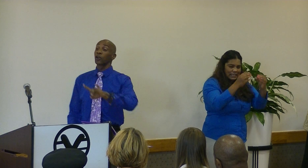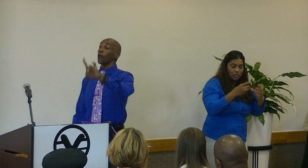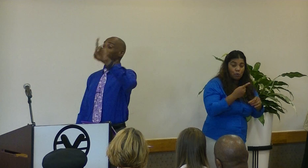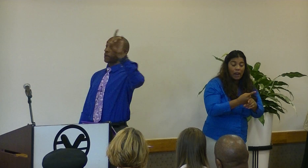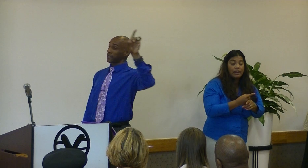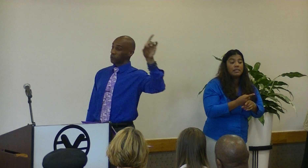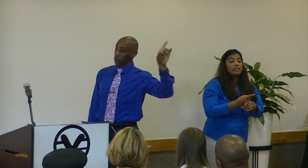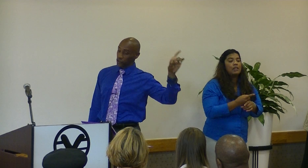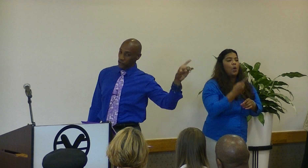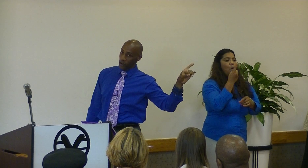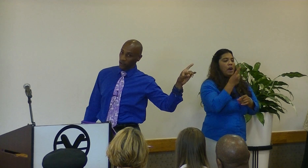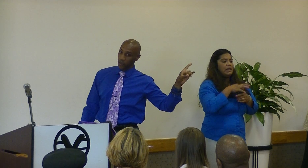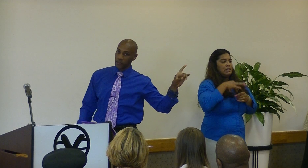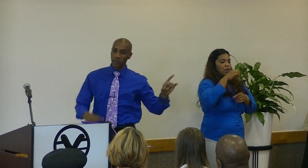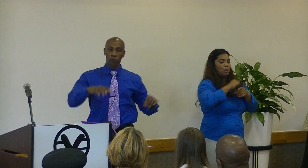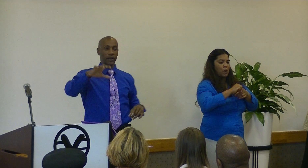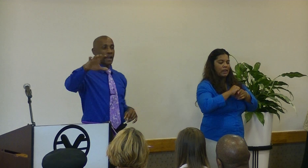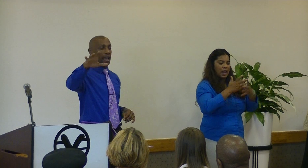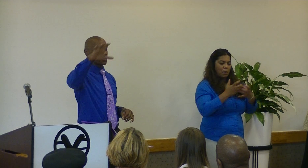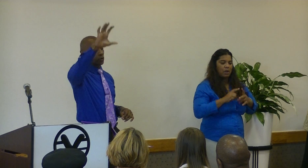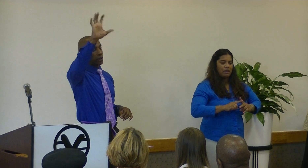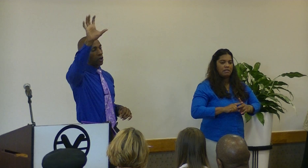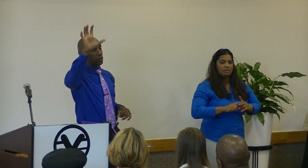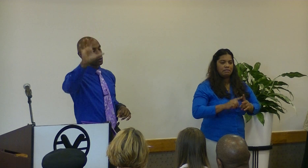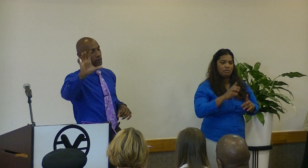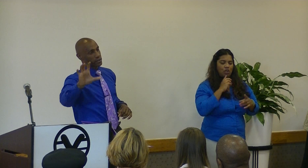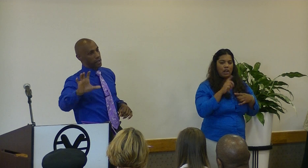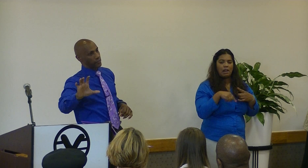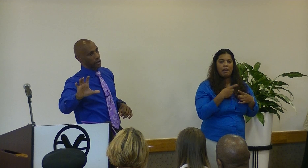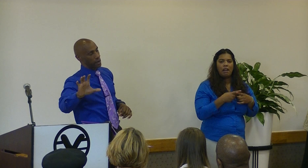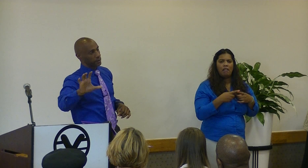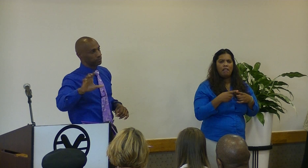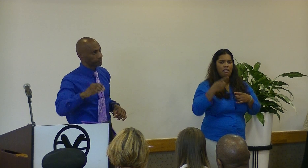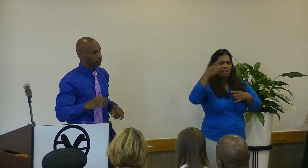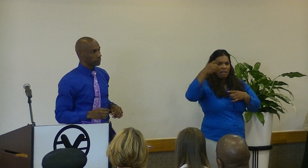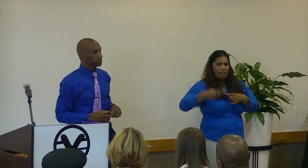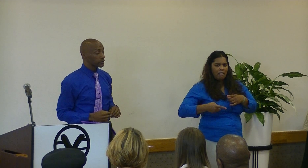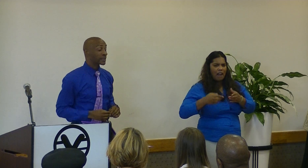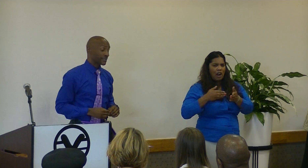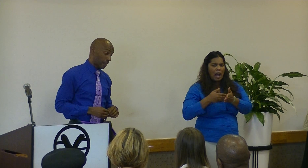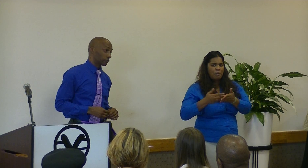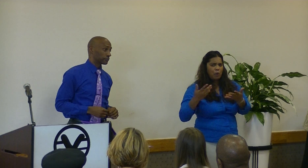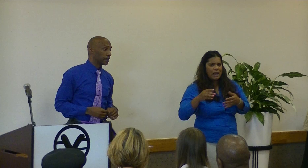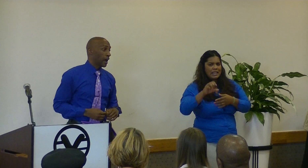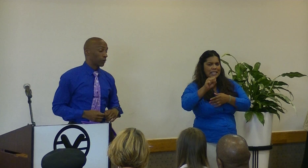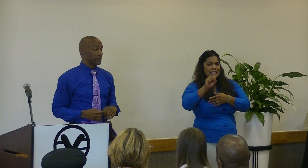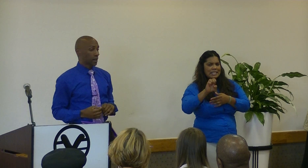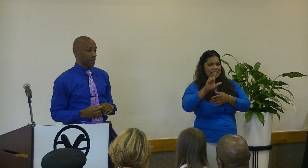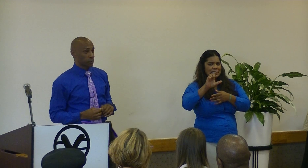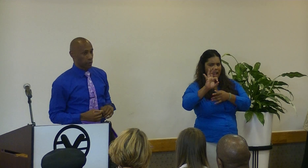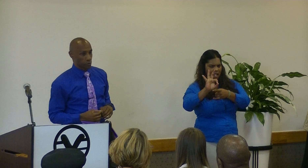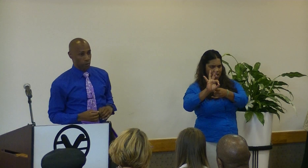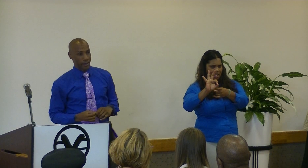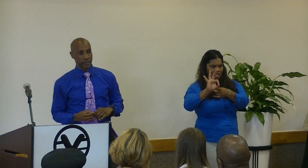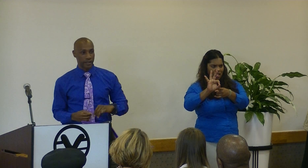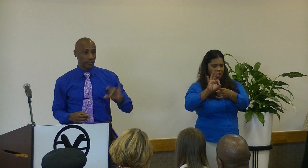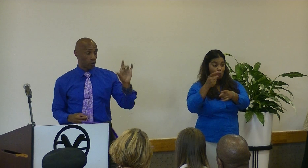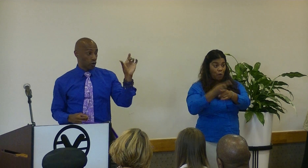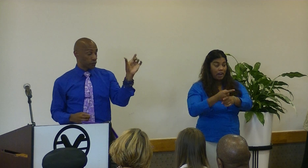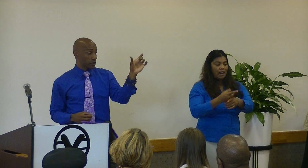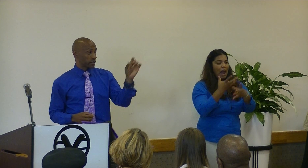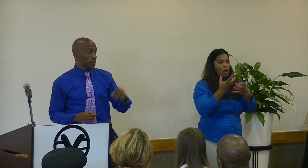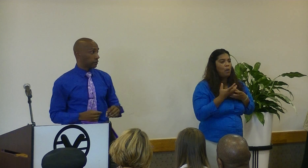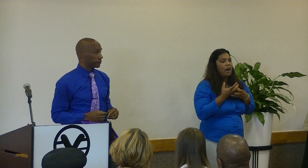today, going back to what we started with, what did I ask you? What did all those phrases have in common? Self. I want to talk about a spiritual practice